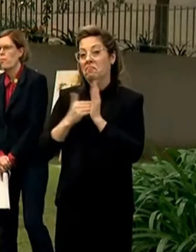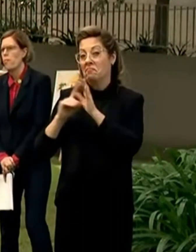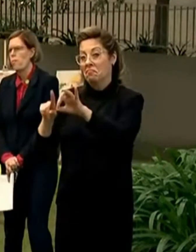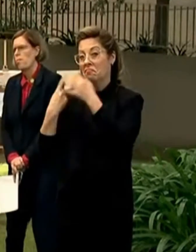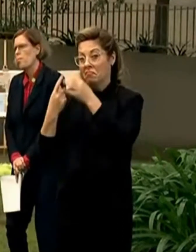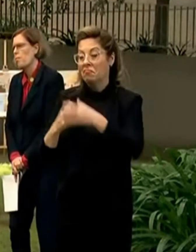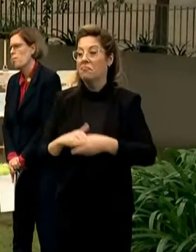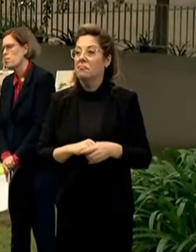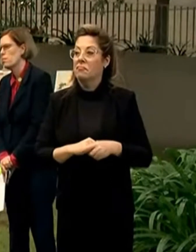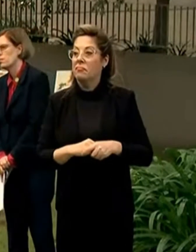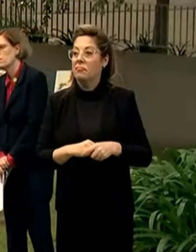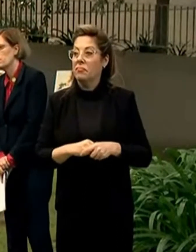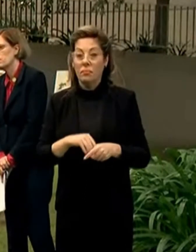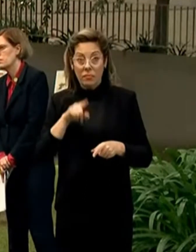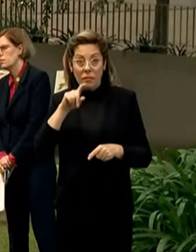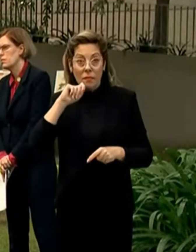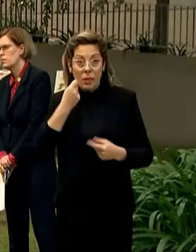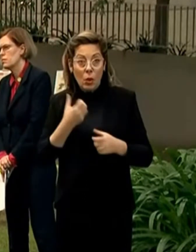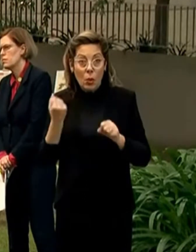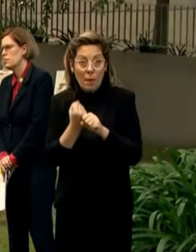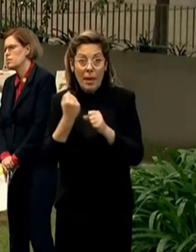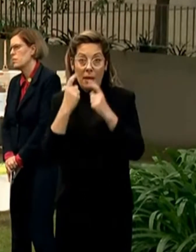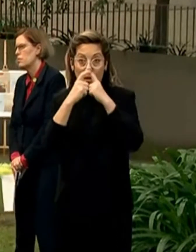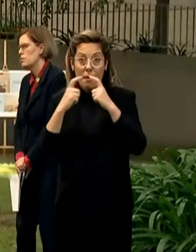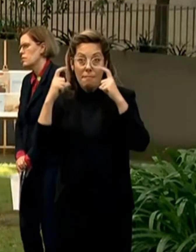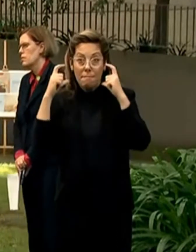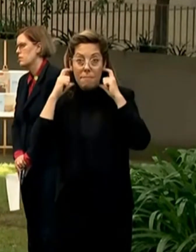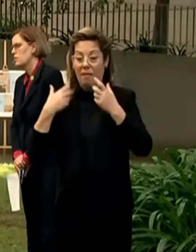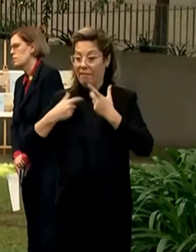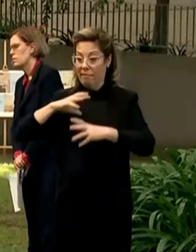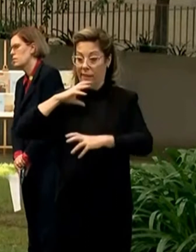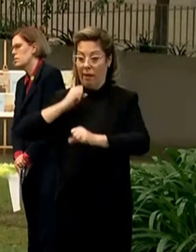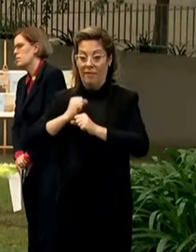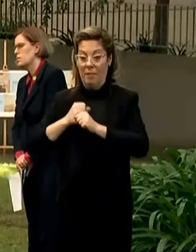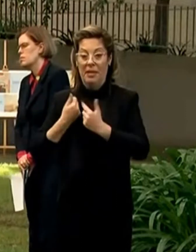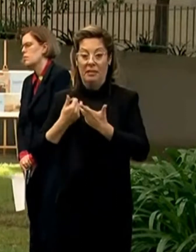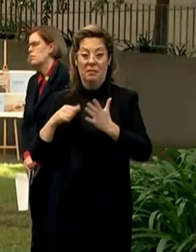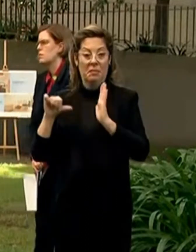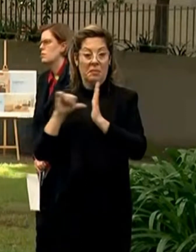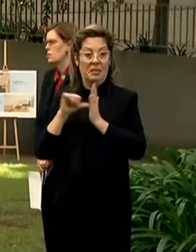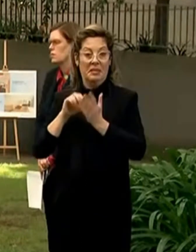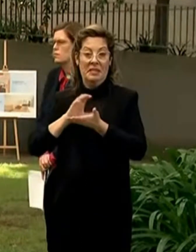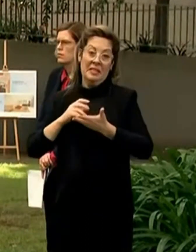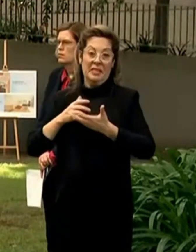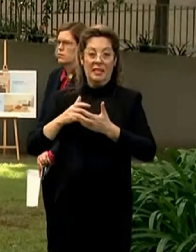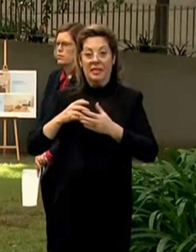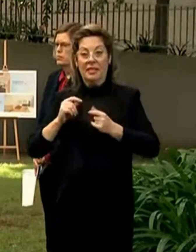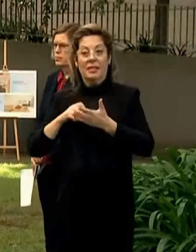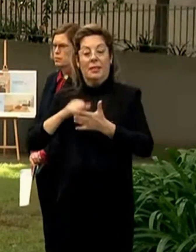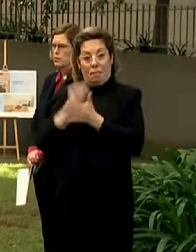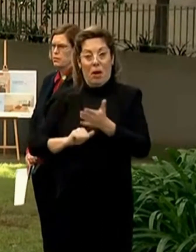plan to make masks available from a government stockpile for people who might be low income? Yeah,